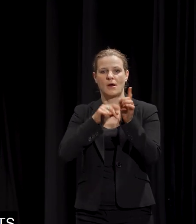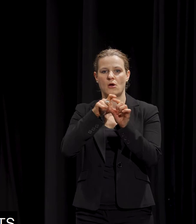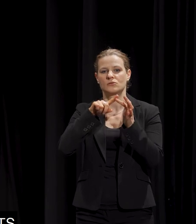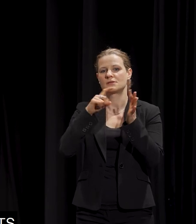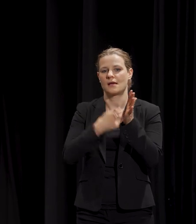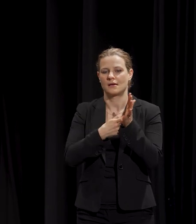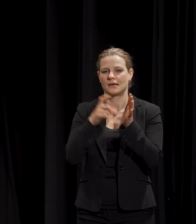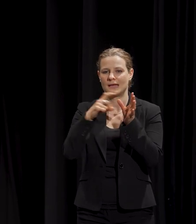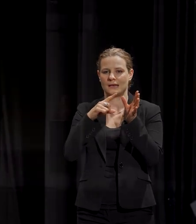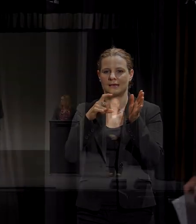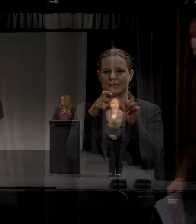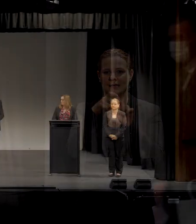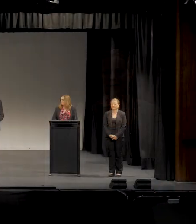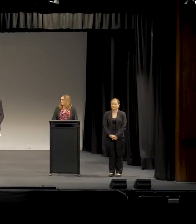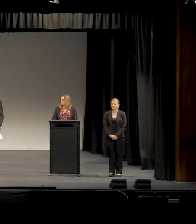Roberts.